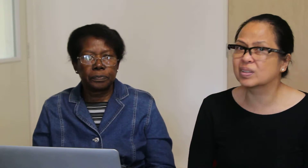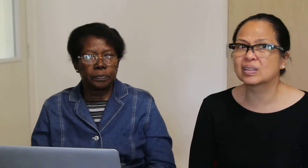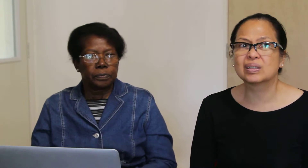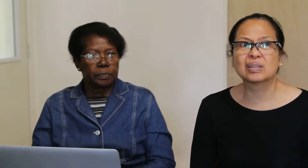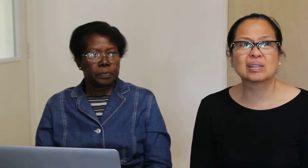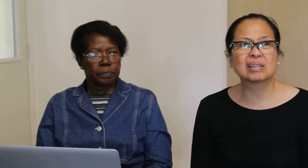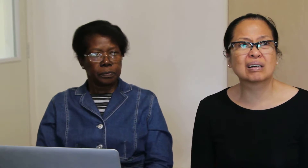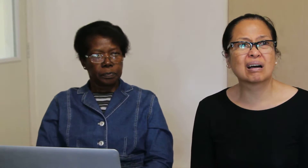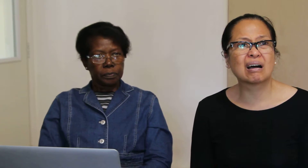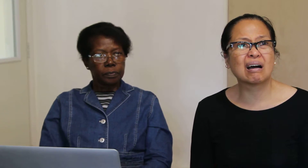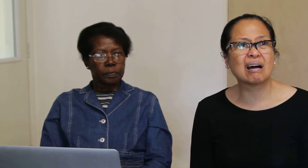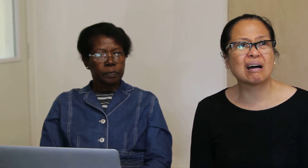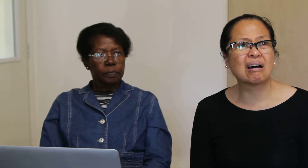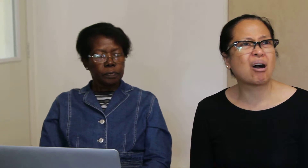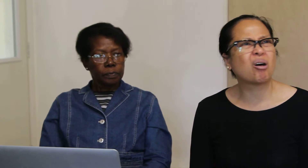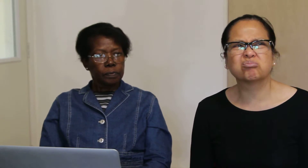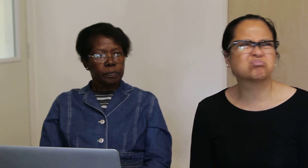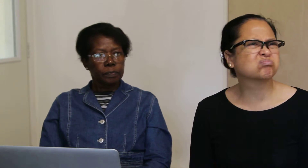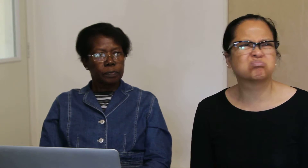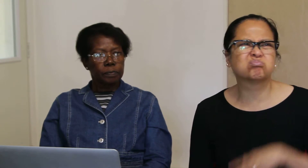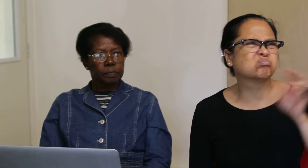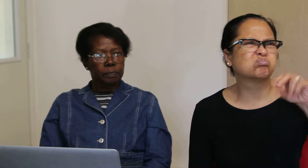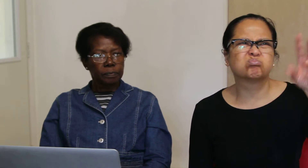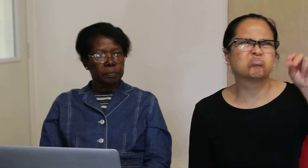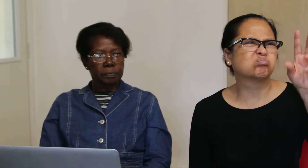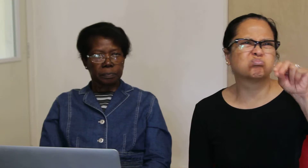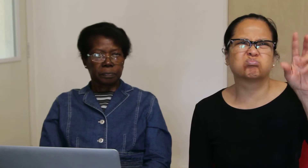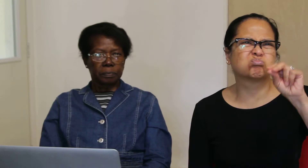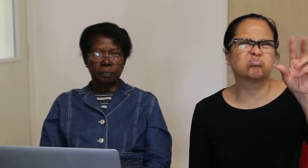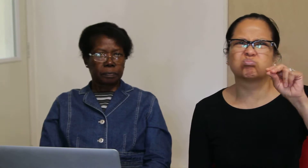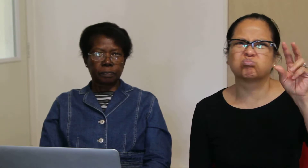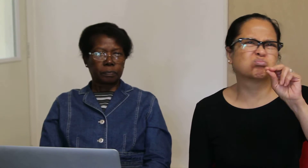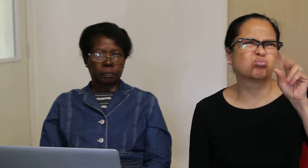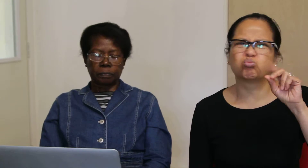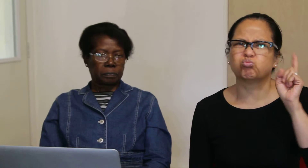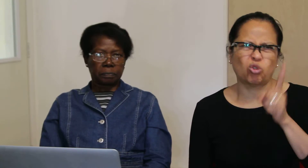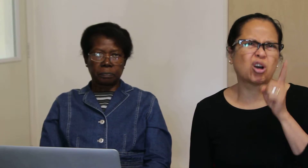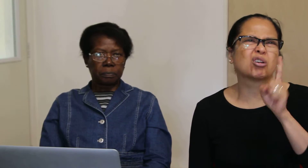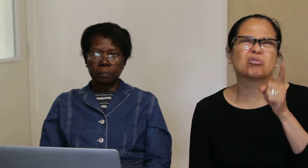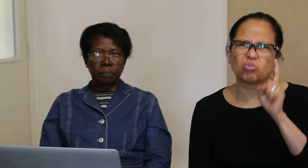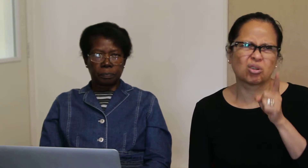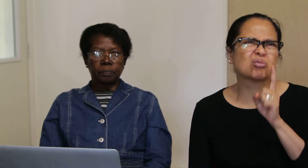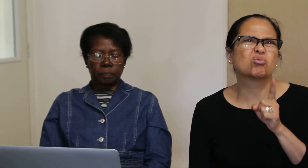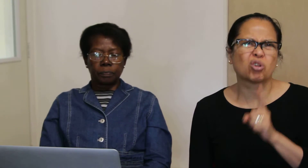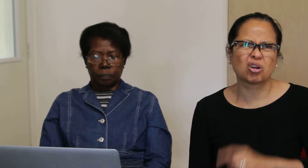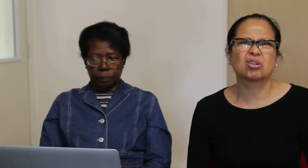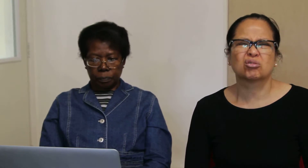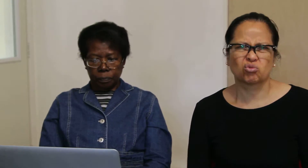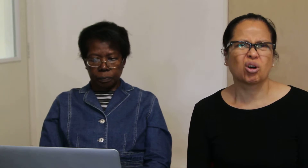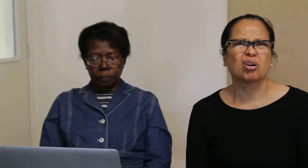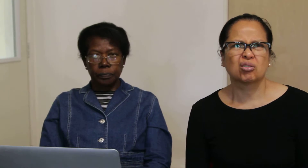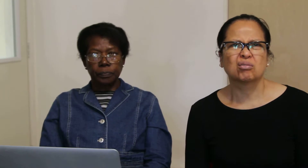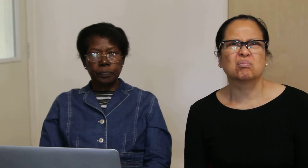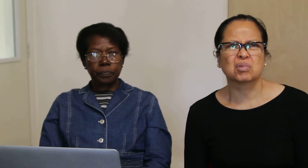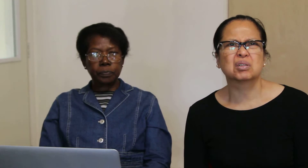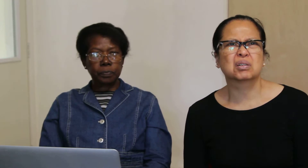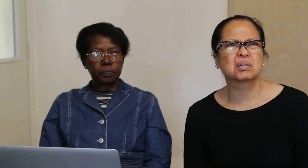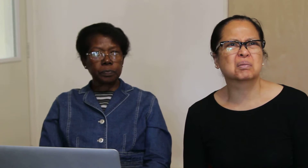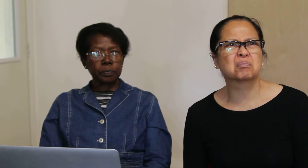They say in comments? No. They don't have a sign for that, maybe. That's fine. Okay, if they don't